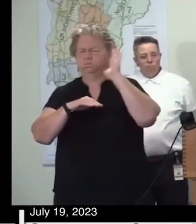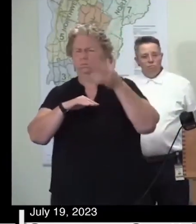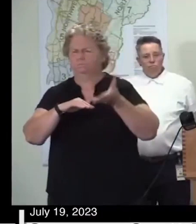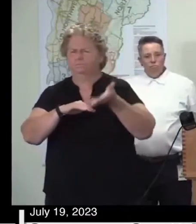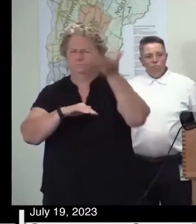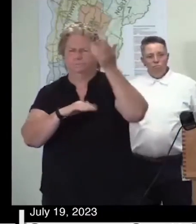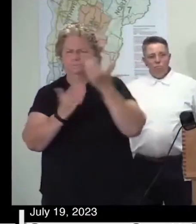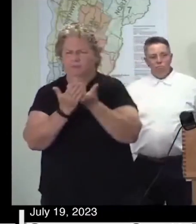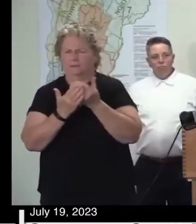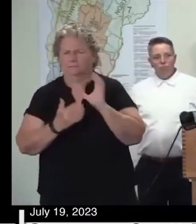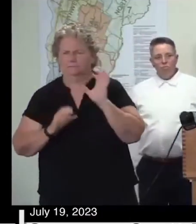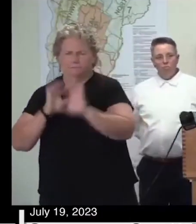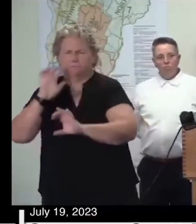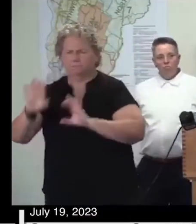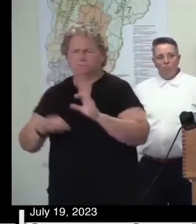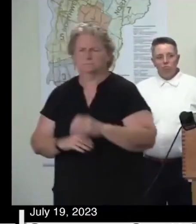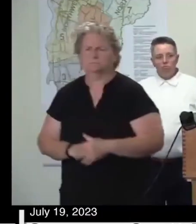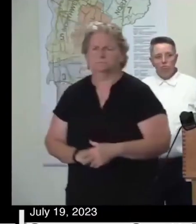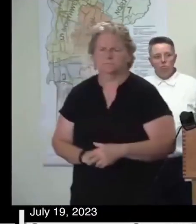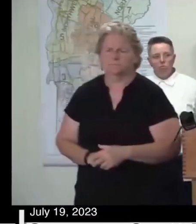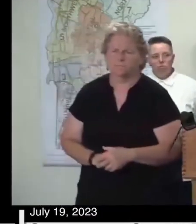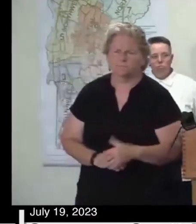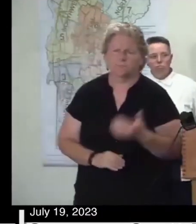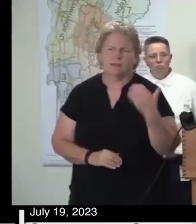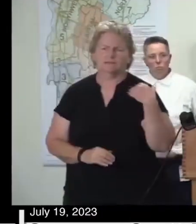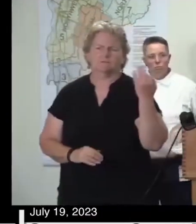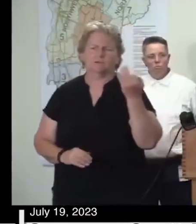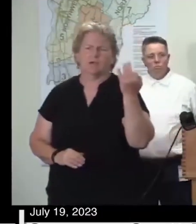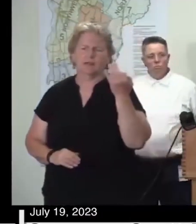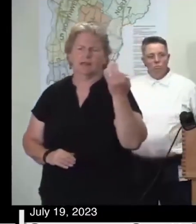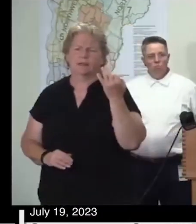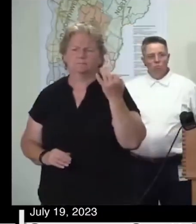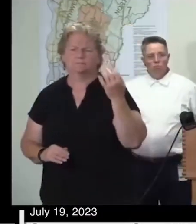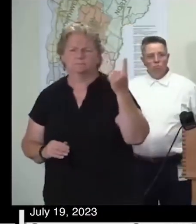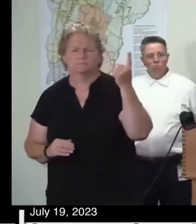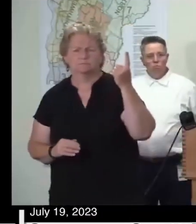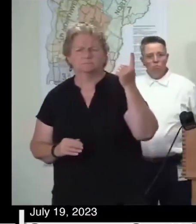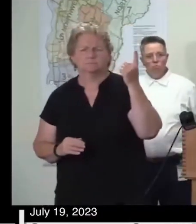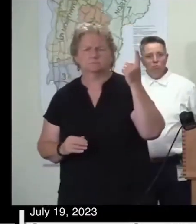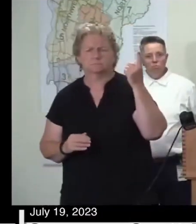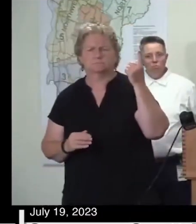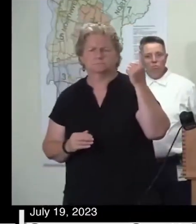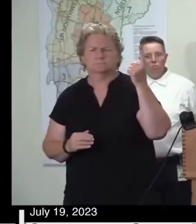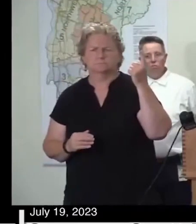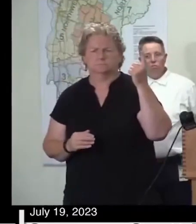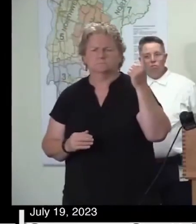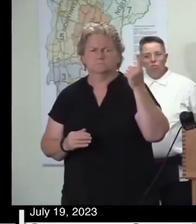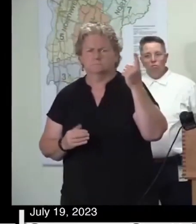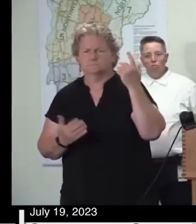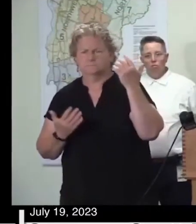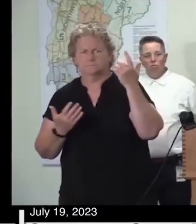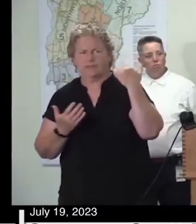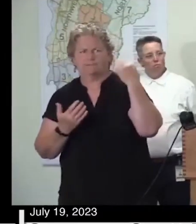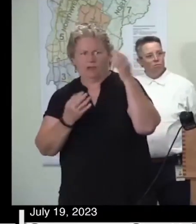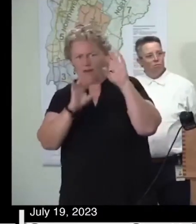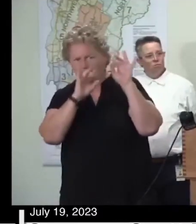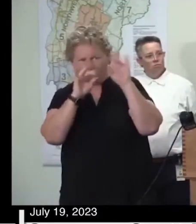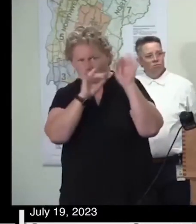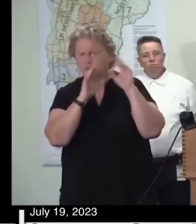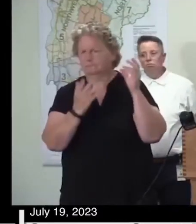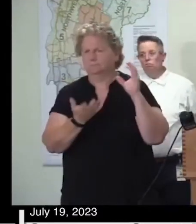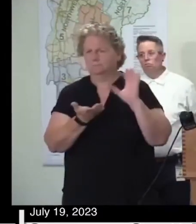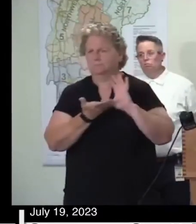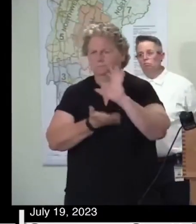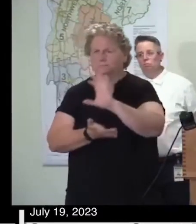we just turned the program on Friday because of the declaration, and by Monday morning, people had money in their bank